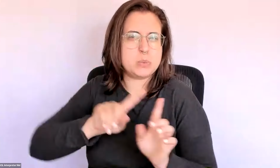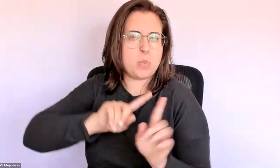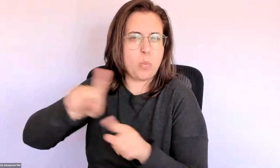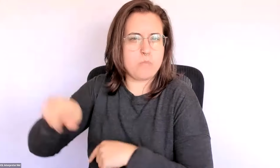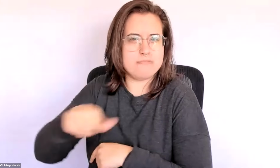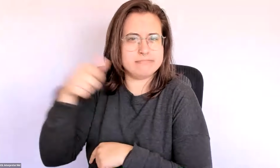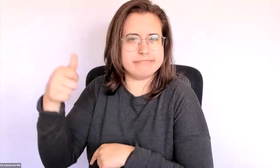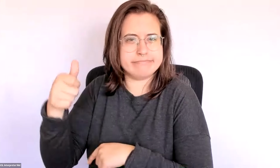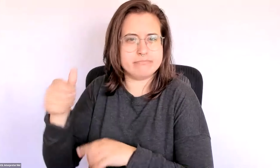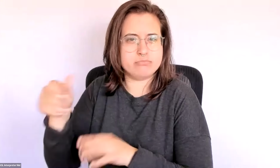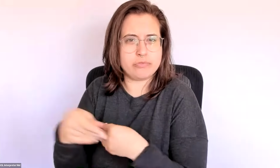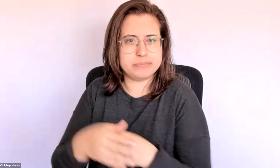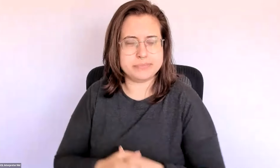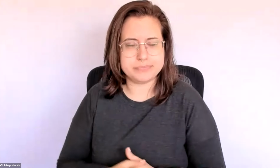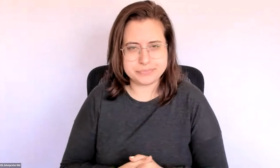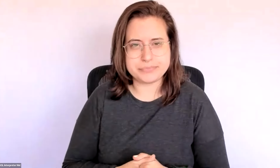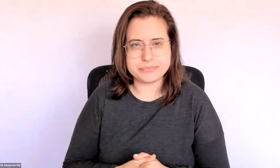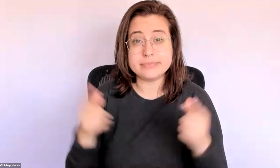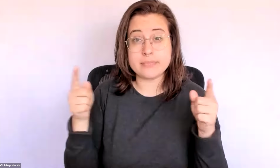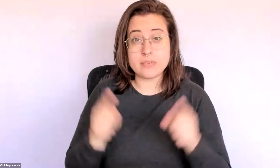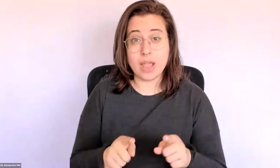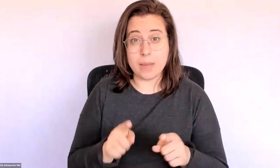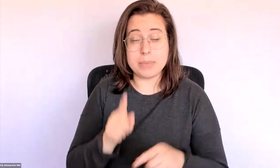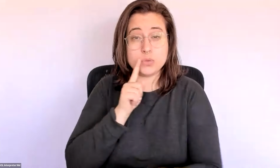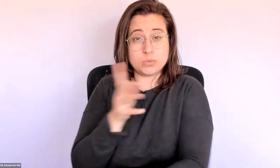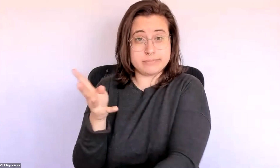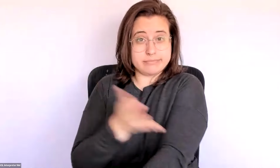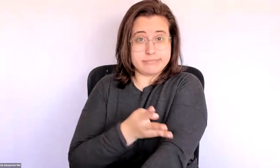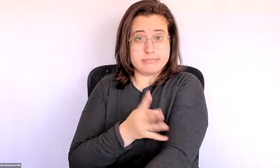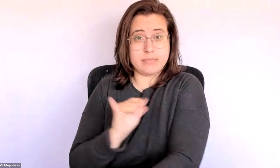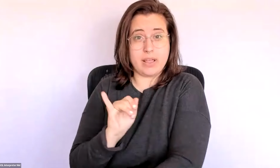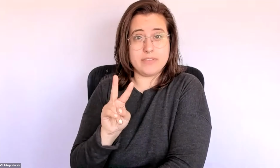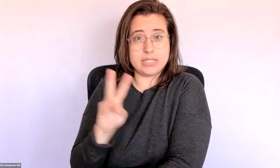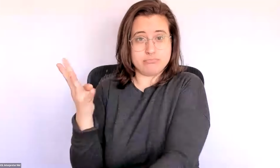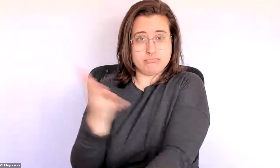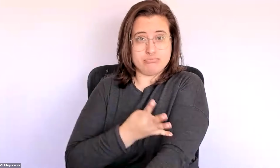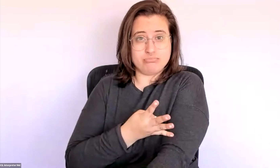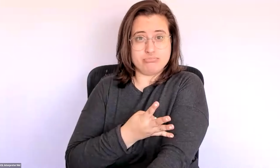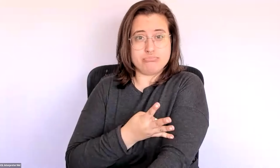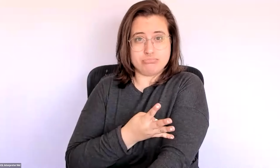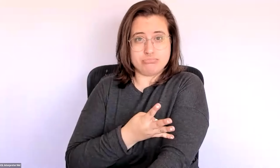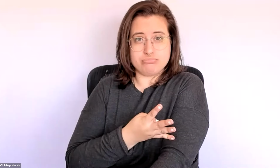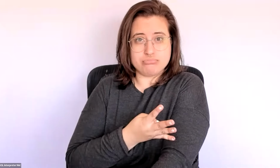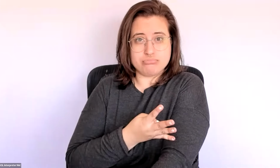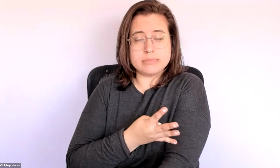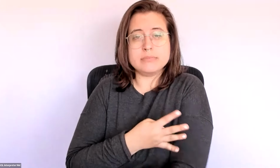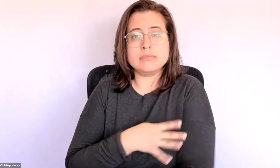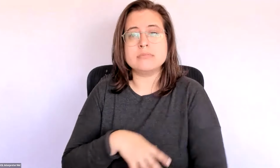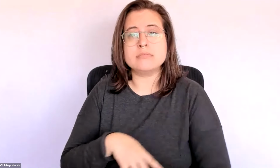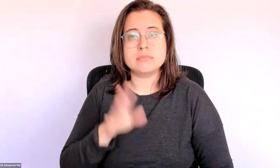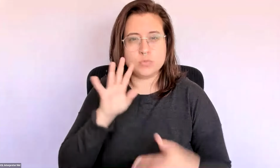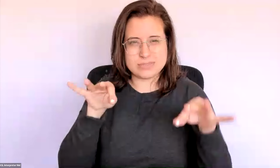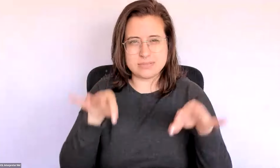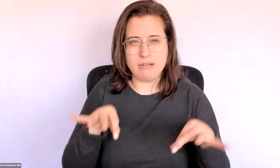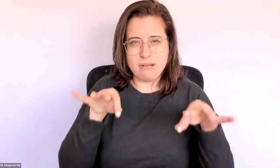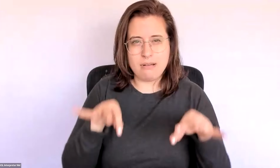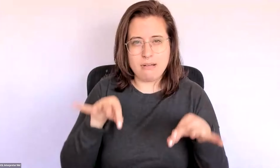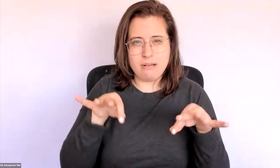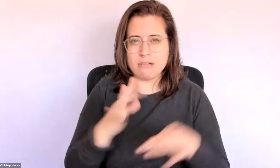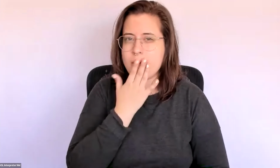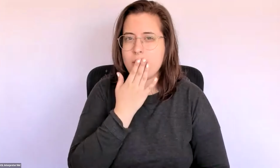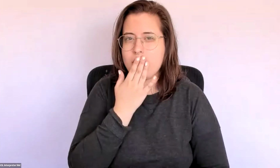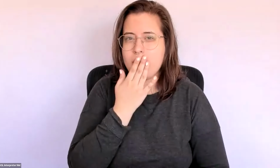You will have an IV line placed in your vein in your arm so that the contrast agent can be